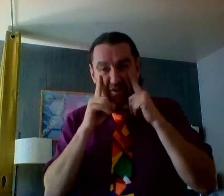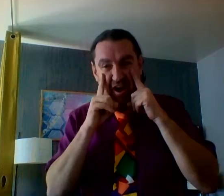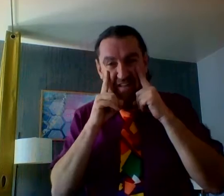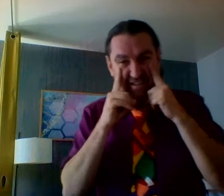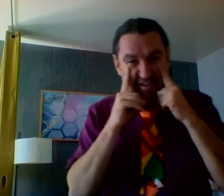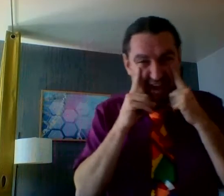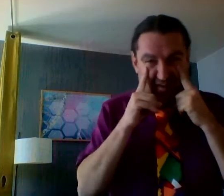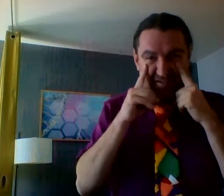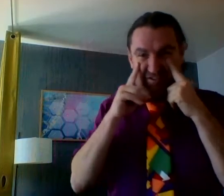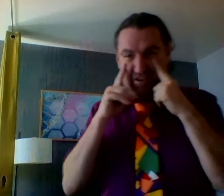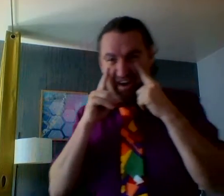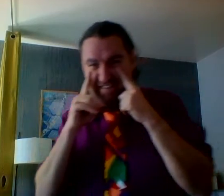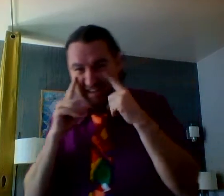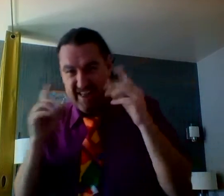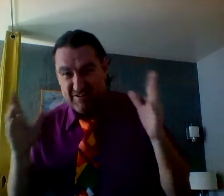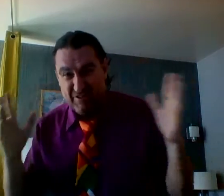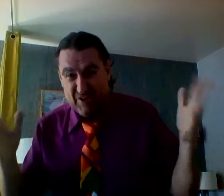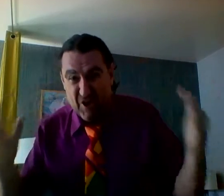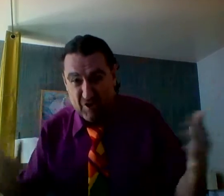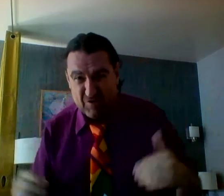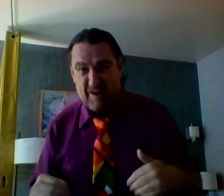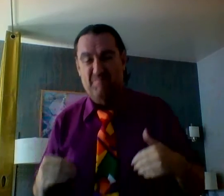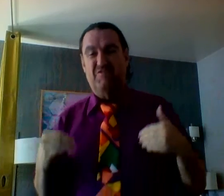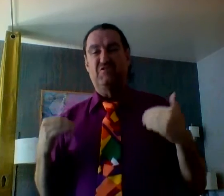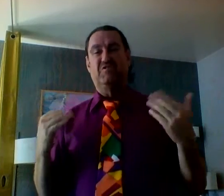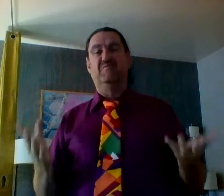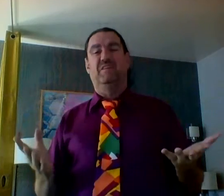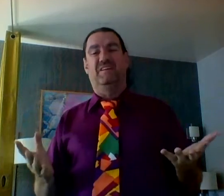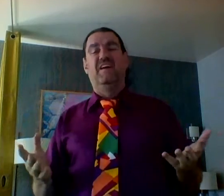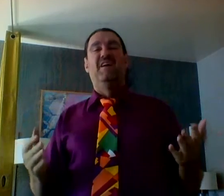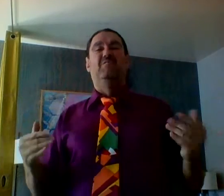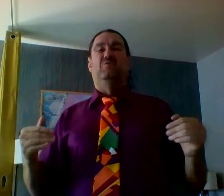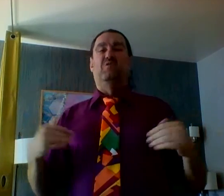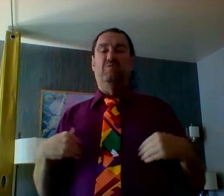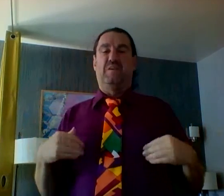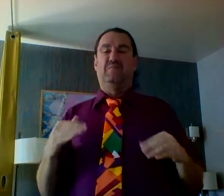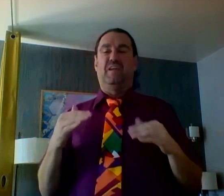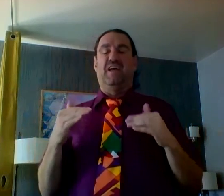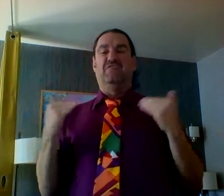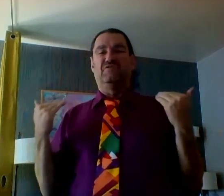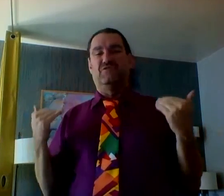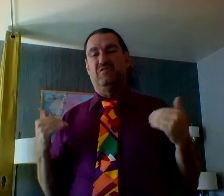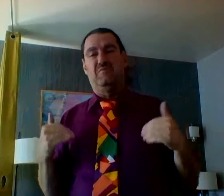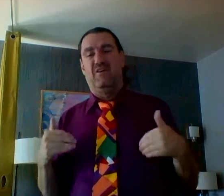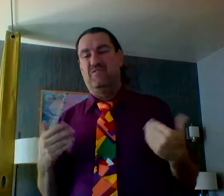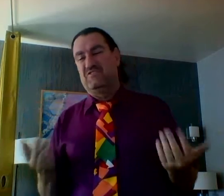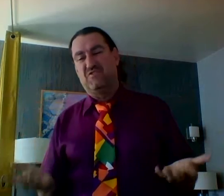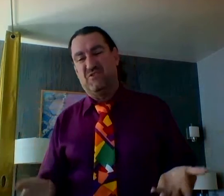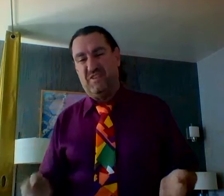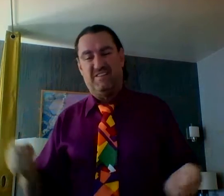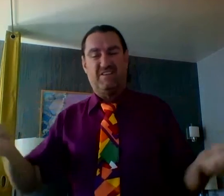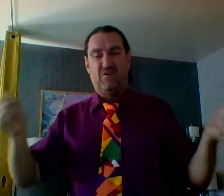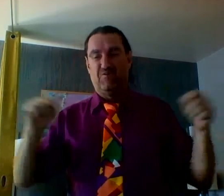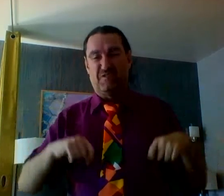your eyes can handle, because your eyes can handle it all, right? But your stomach will only be able to handle a certain amount. There's no need to